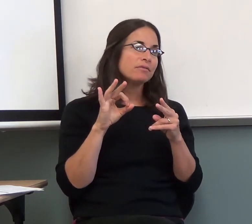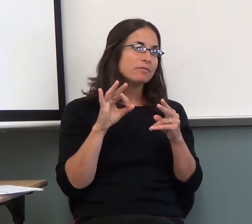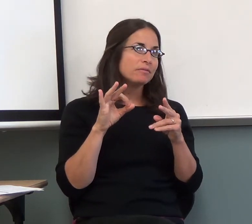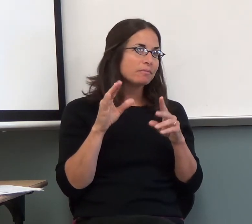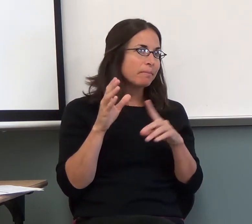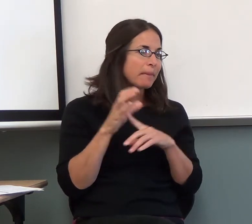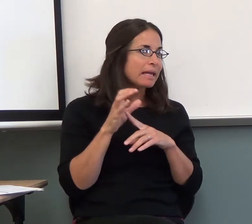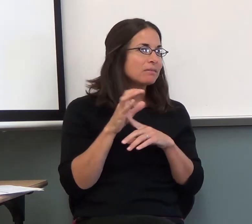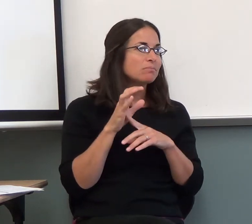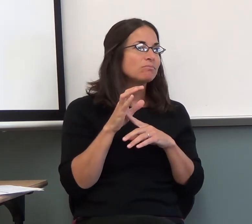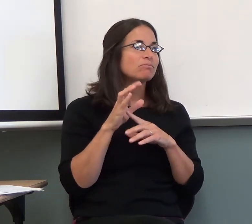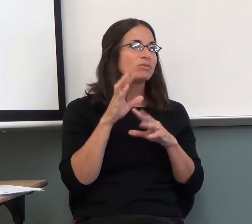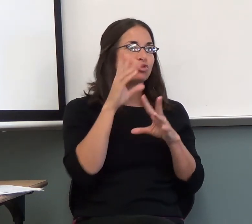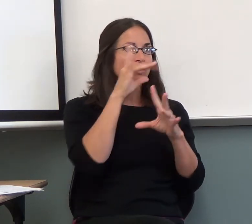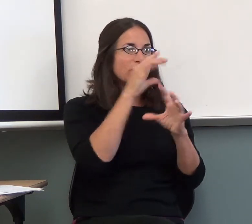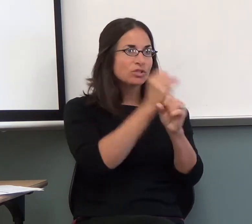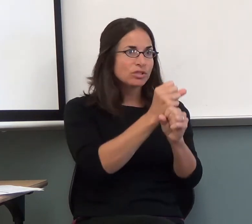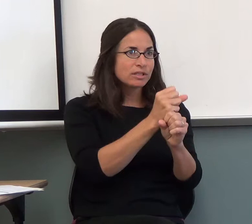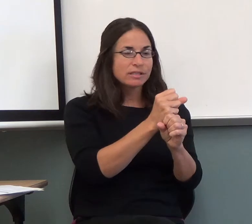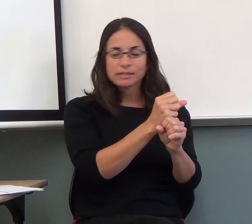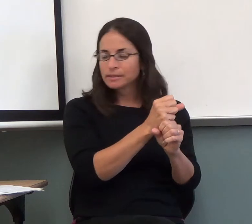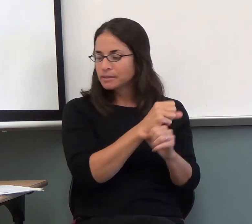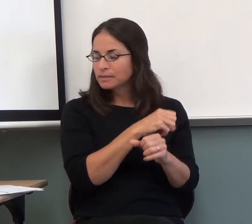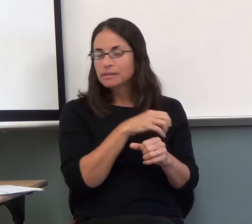attractions. Okay, and what do you think as far as the nouns go?